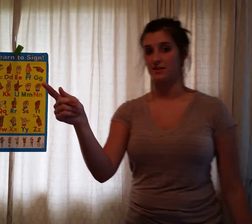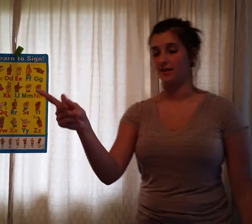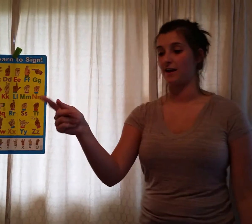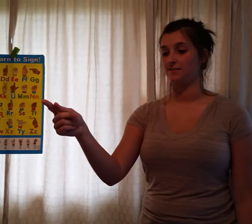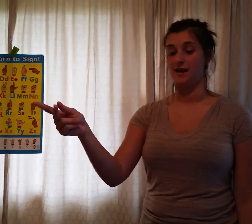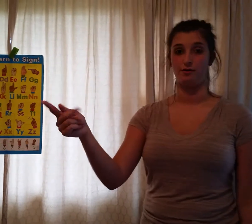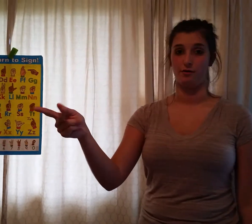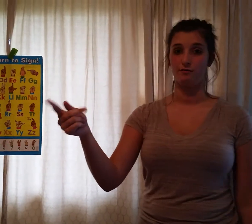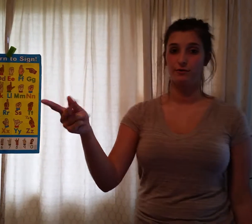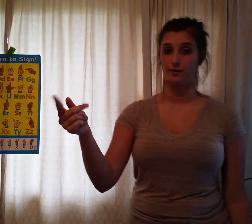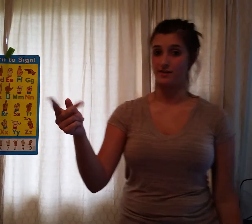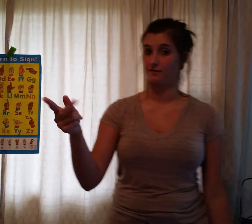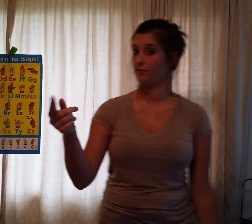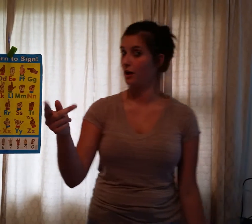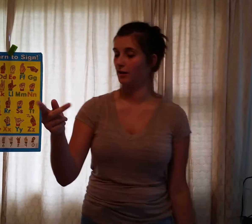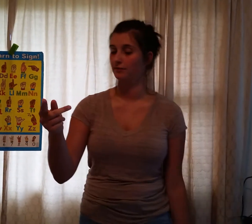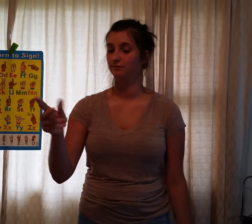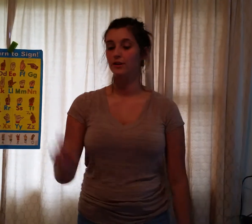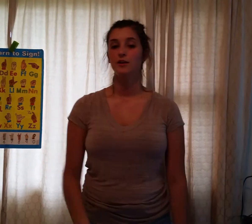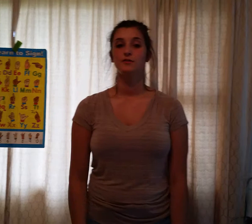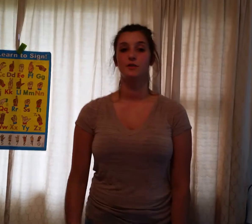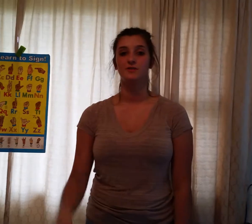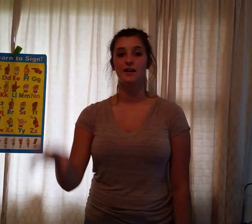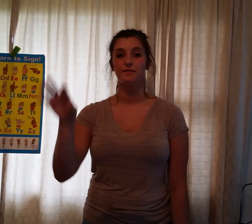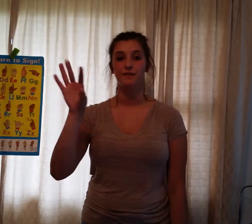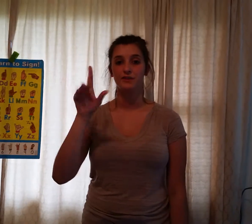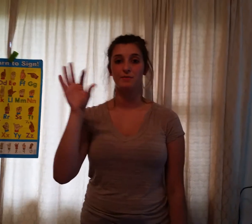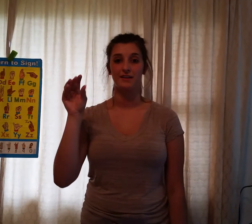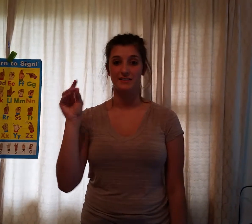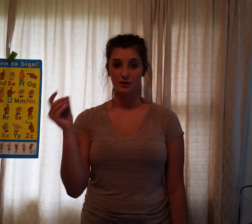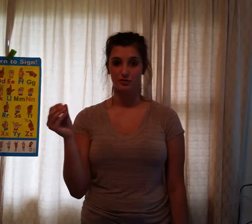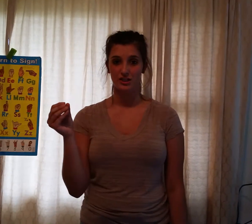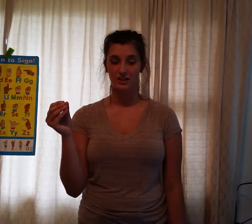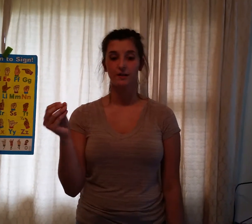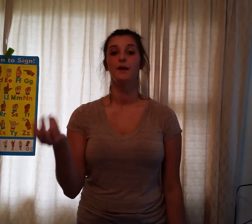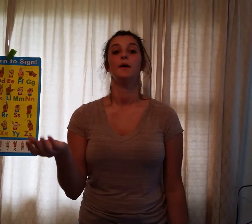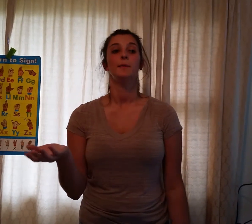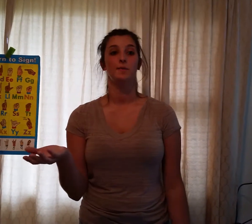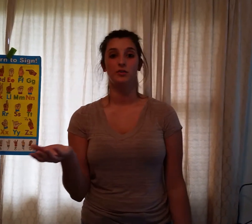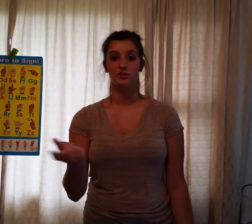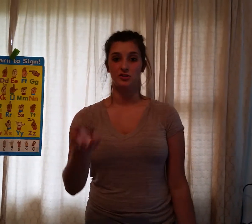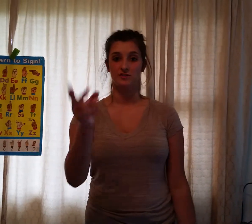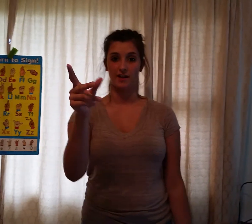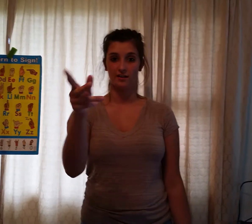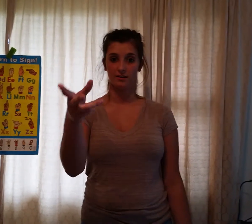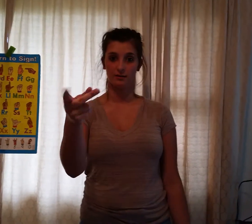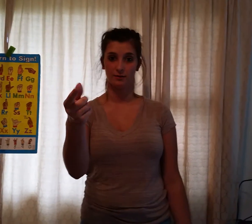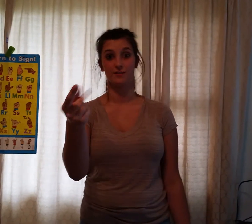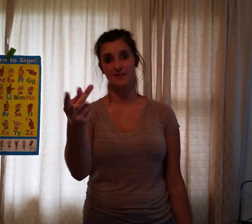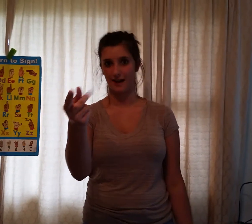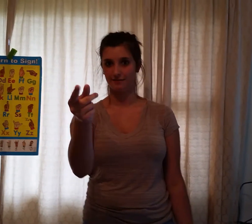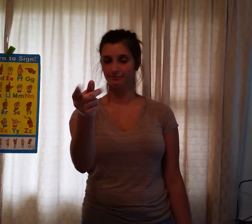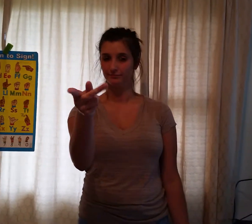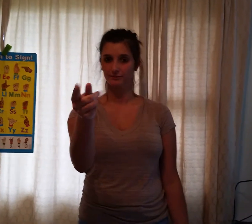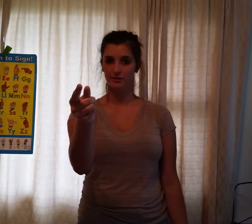and that is now known for our sign for dog. So instead of finger spelling D-O-G, people can just say or sign